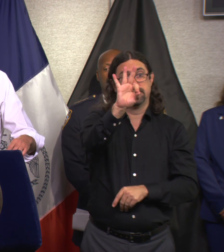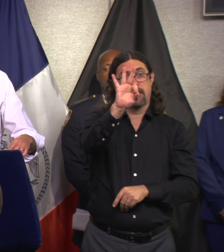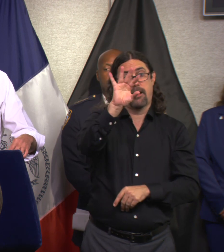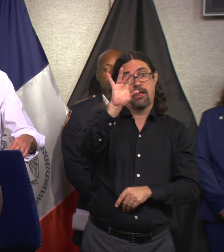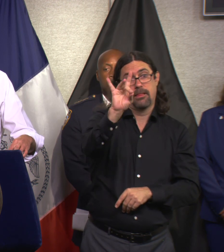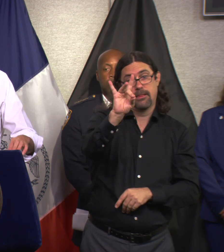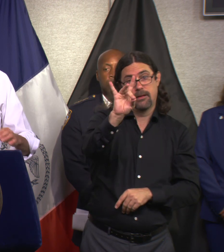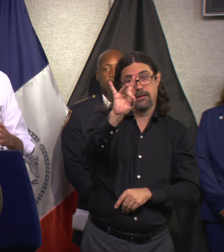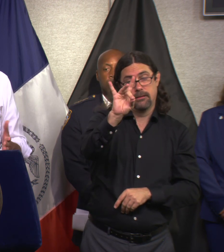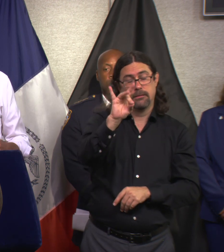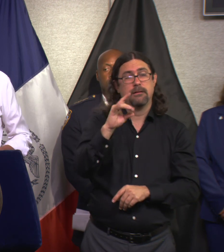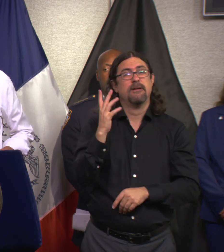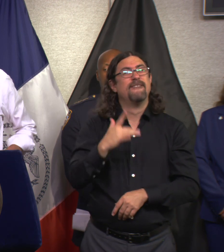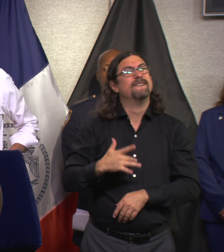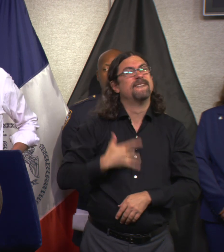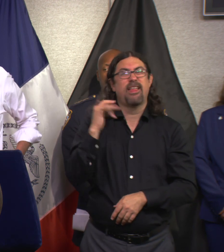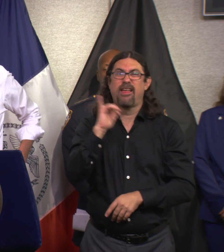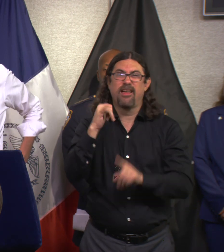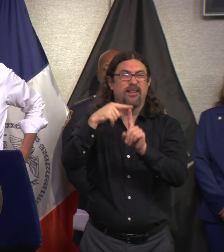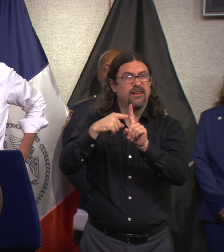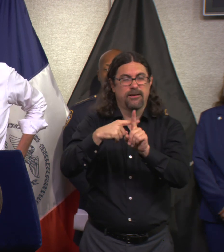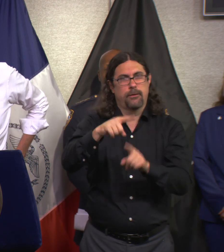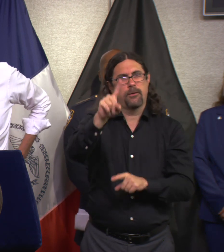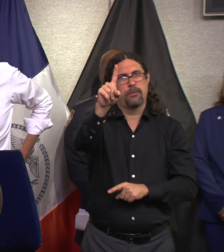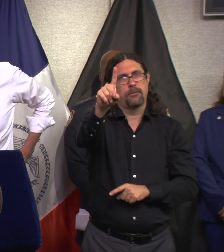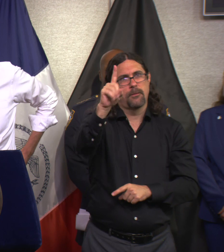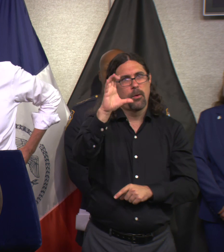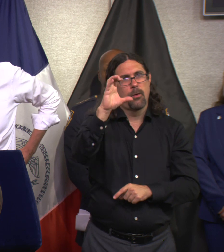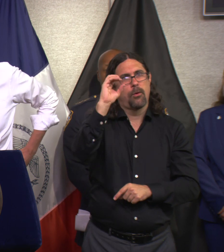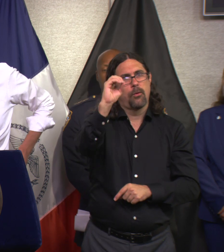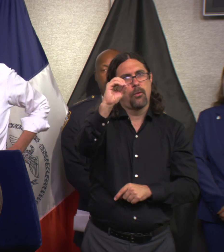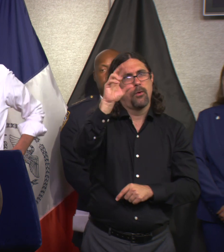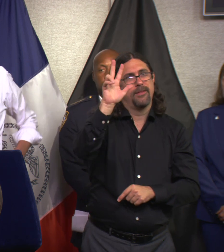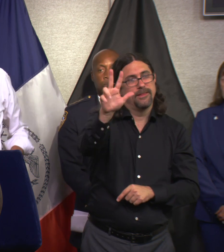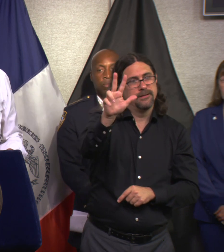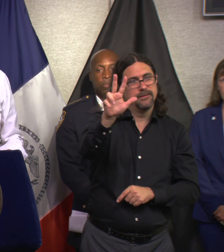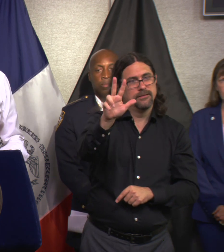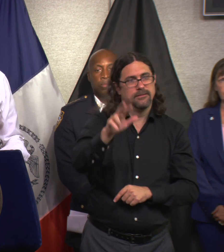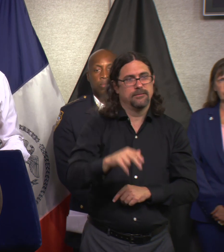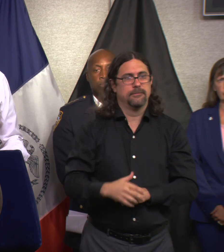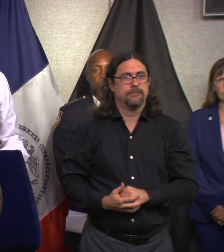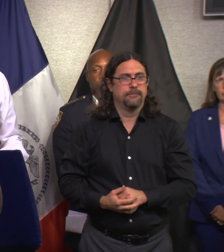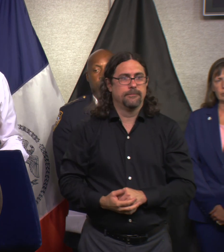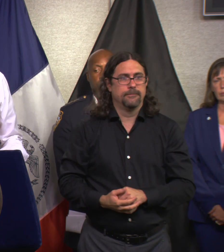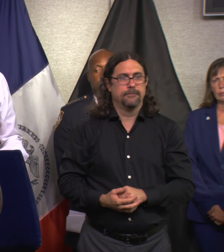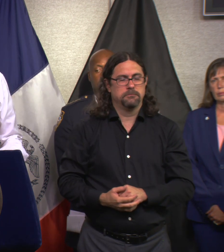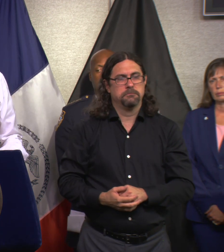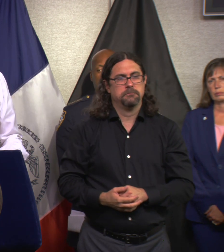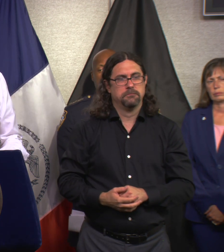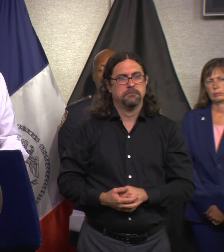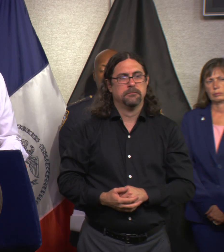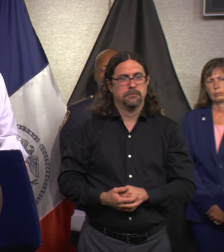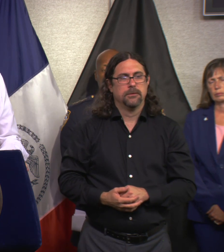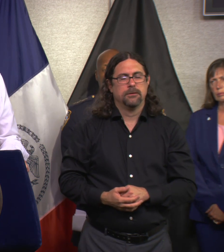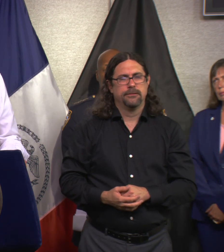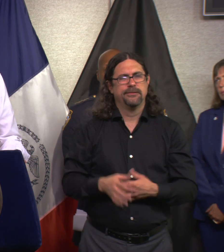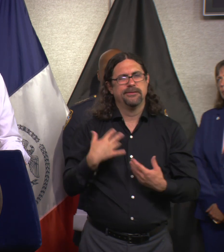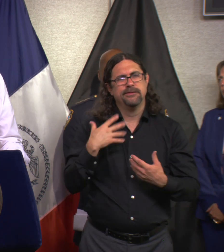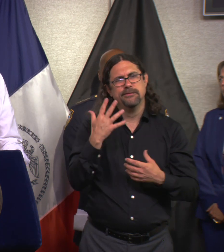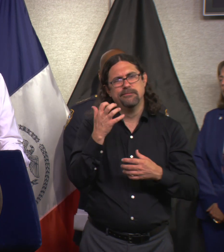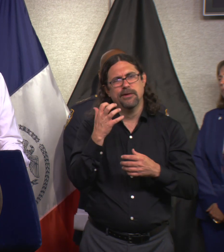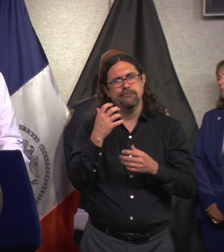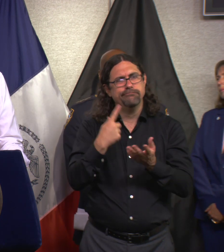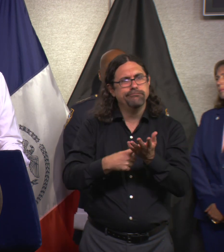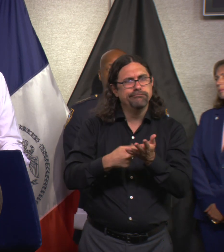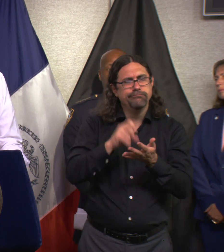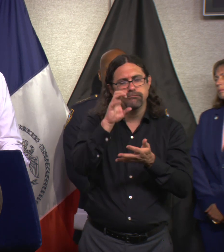I'm going to go over some of the different things that people should do to be able to prepare yourselves for this